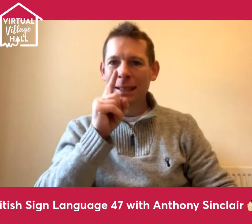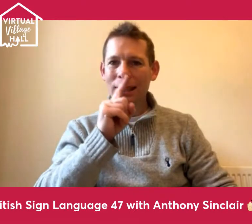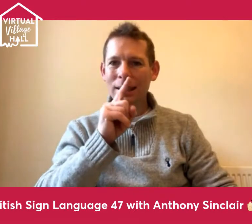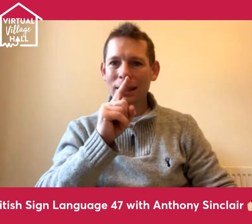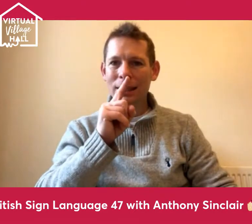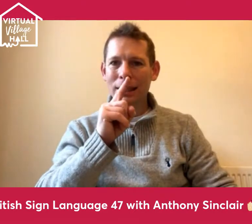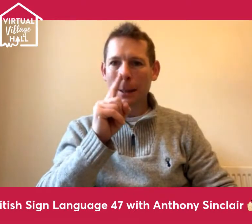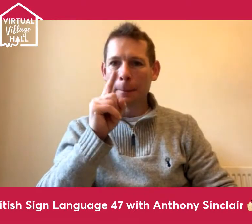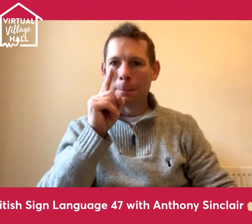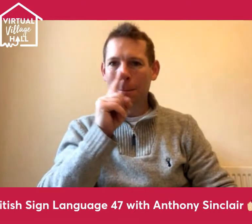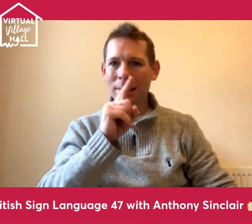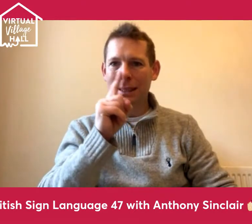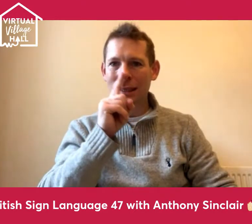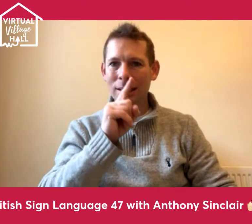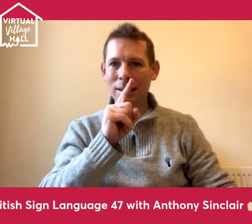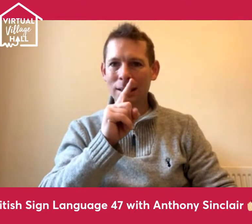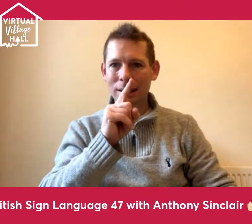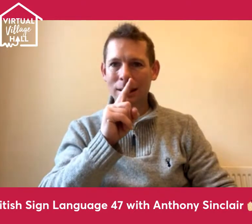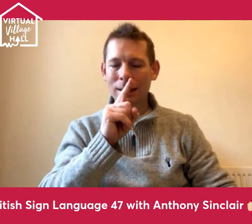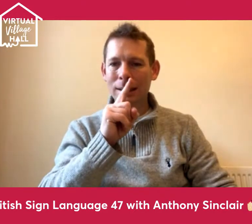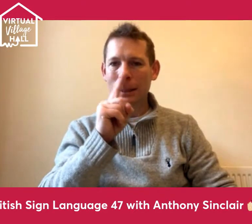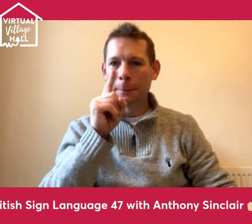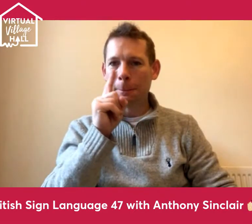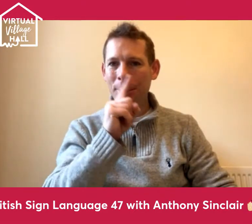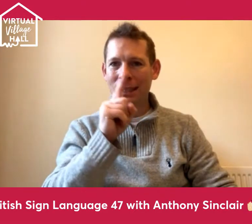And pink. Pink.